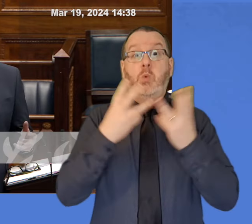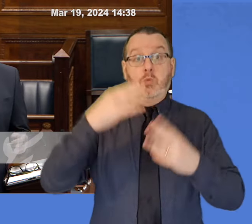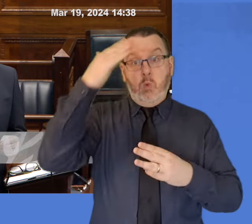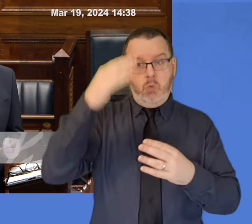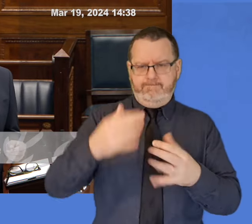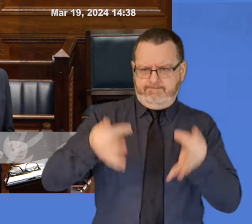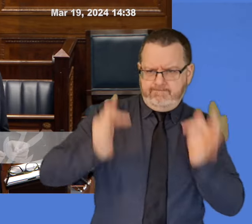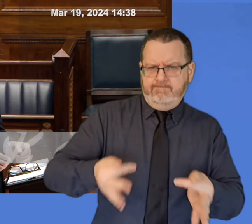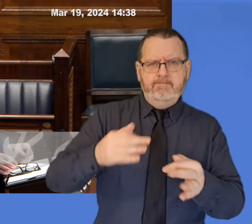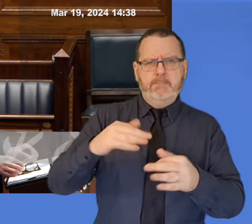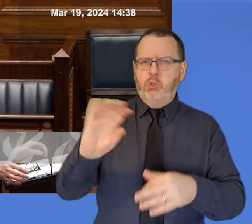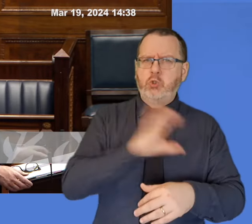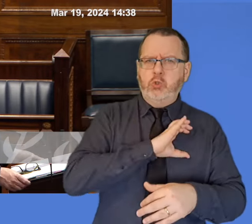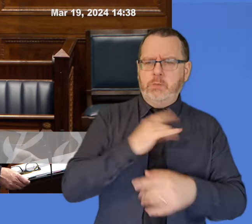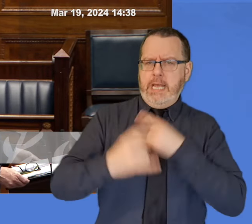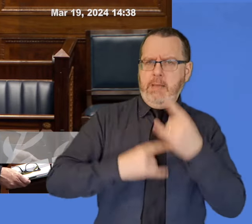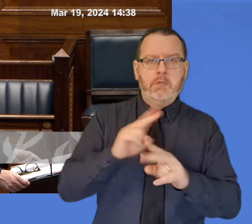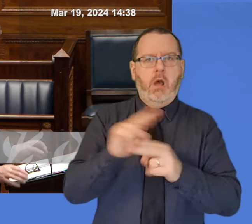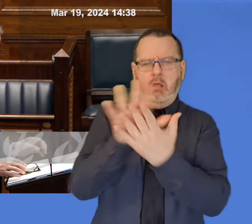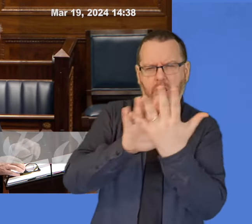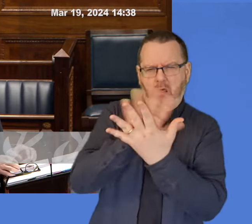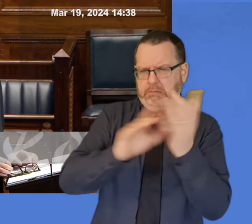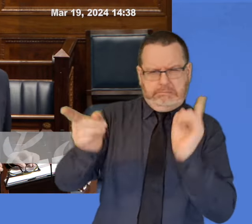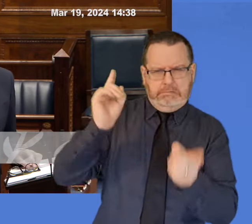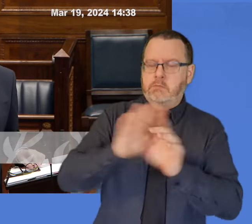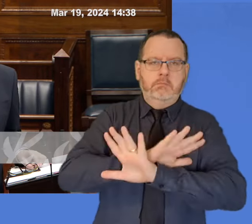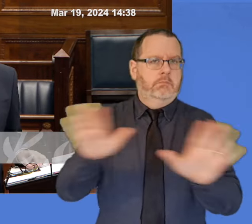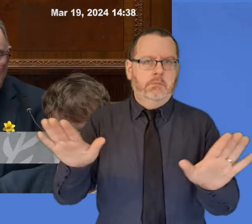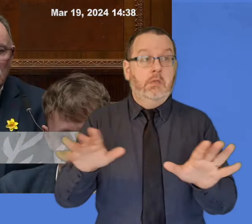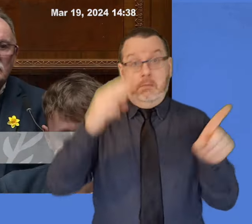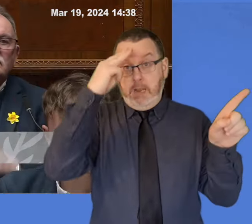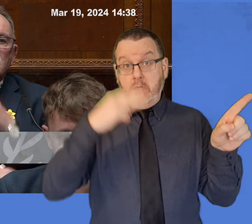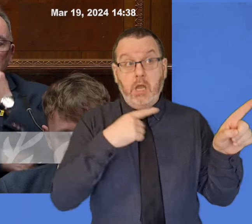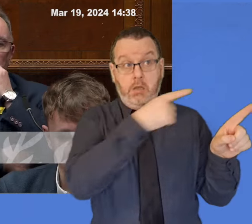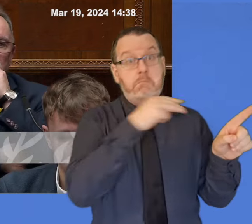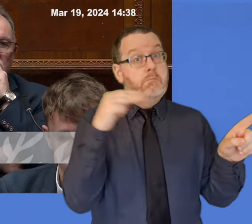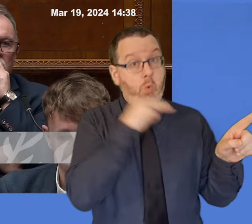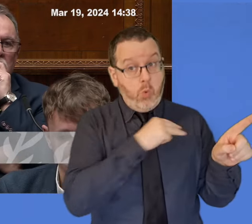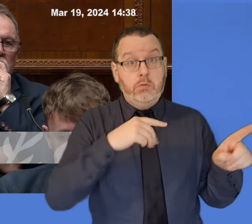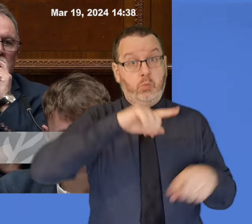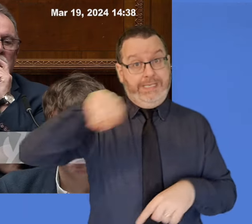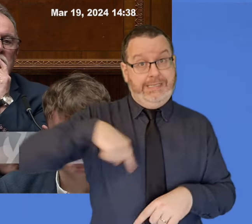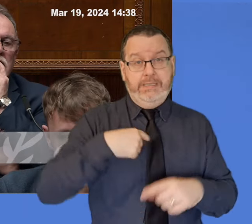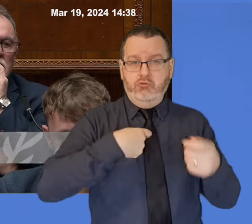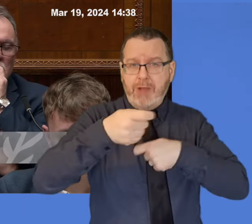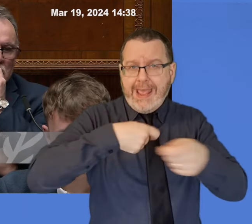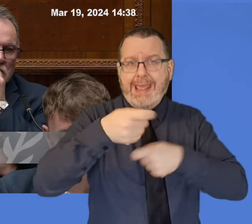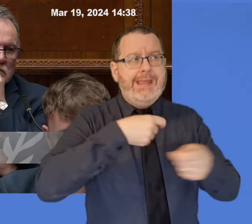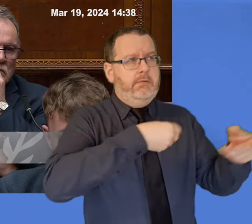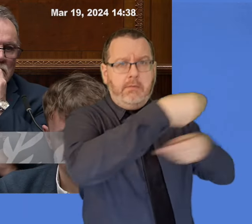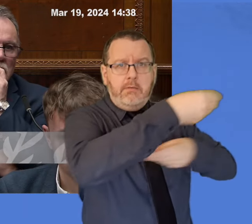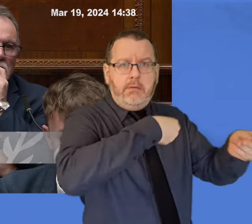as much certainty as they can get in terms of their investment decisions. And of course, the United States has been a very critical trading partner and also inward